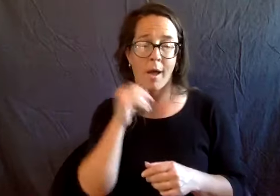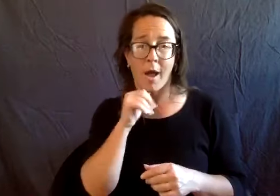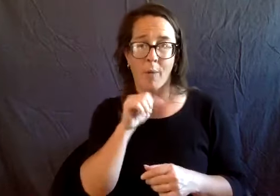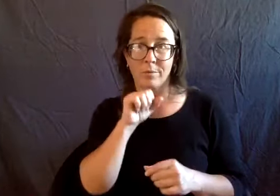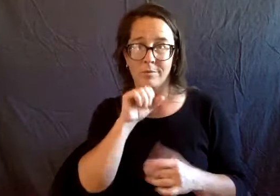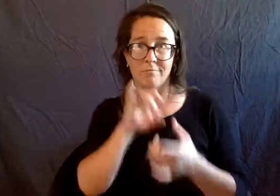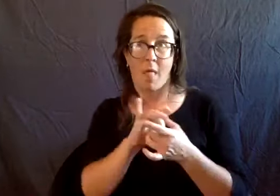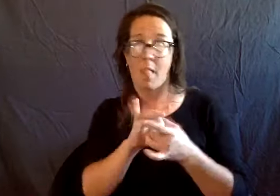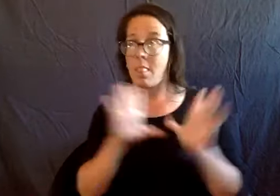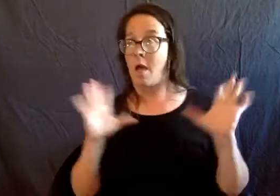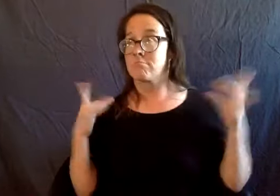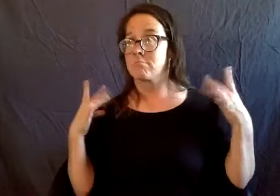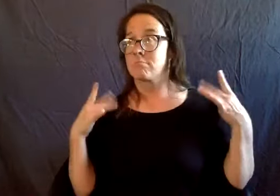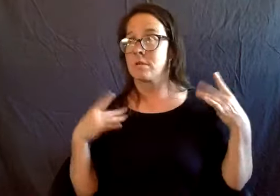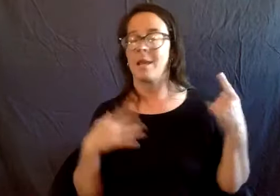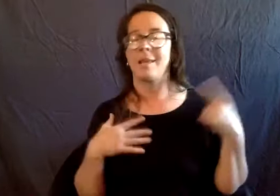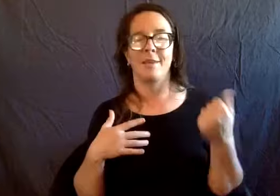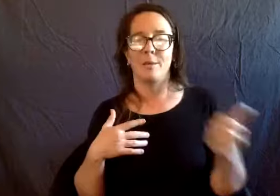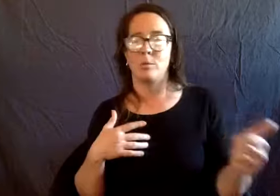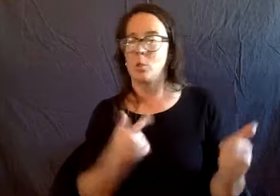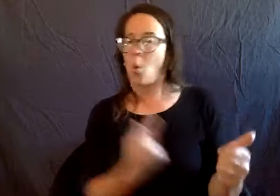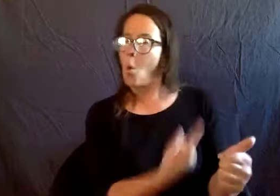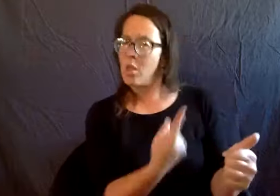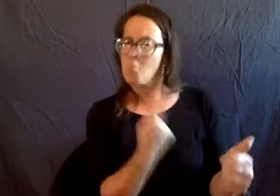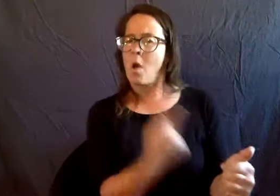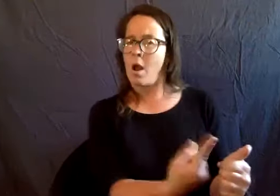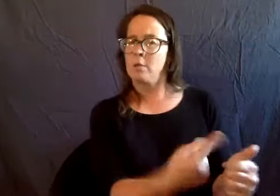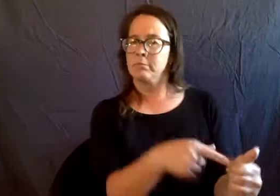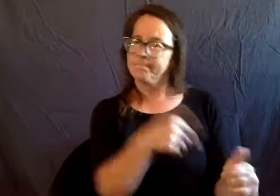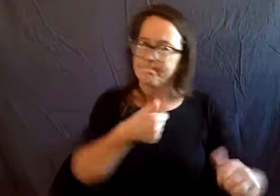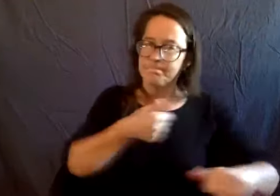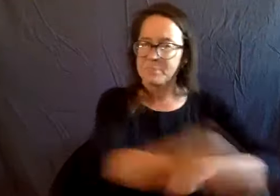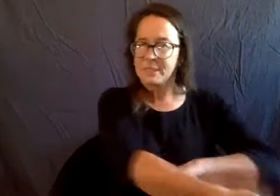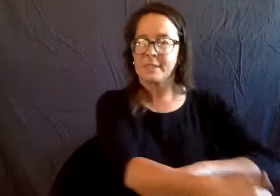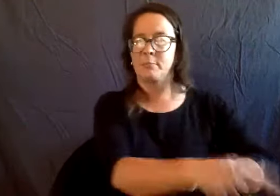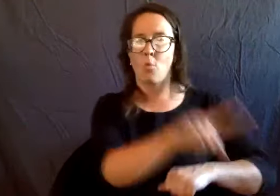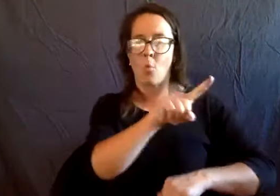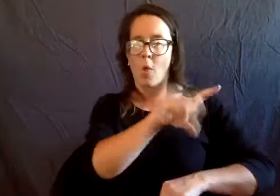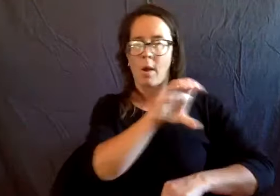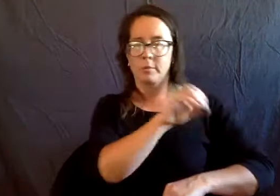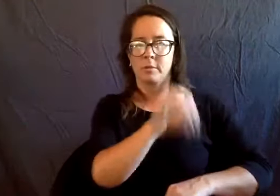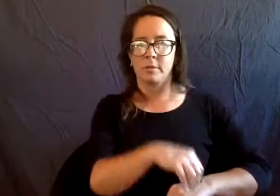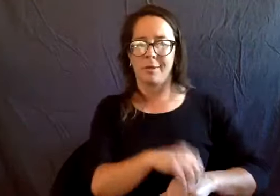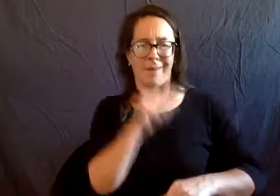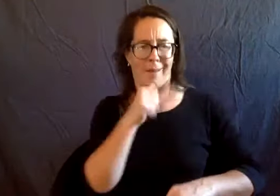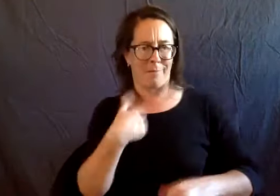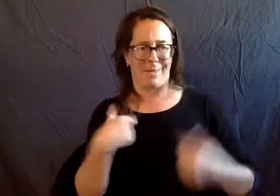was the only one who had any fault and any blame in what was going on in our home, not me.